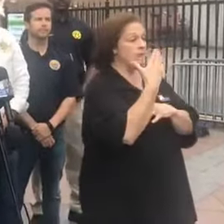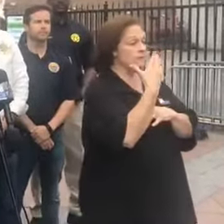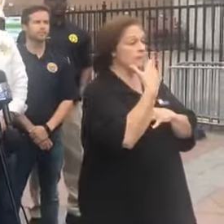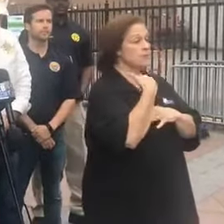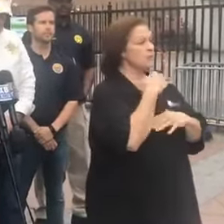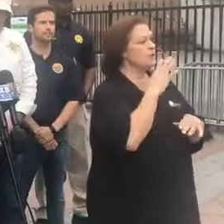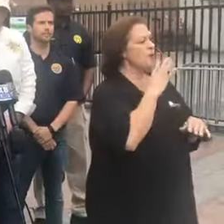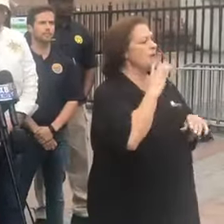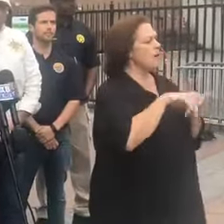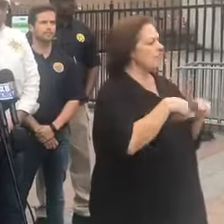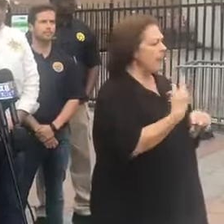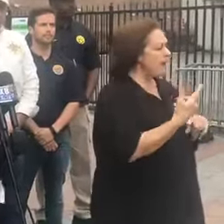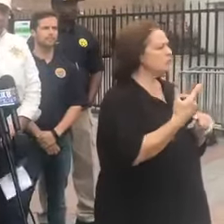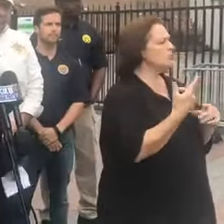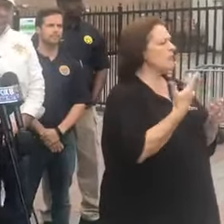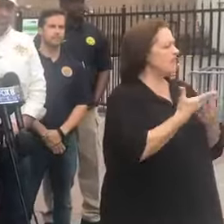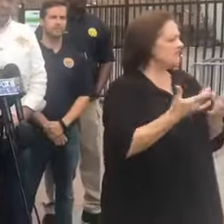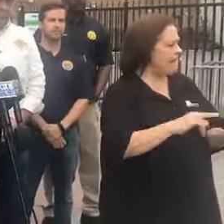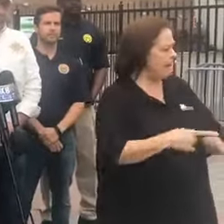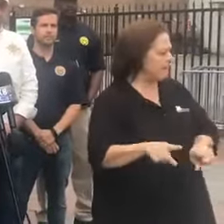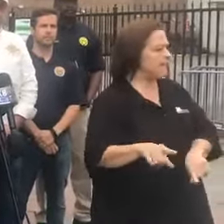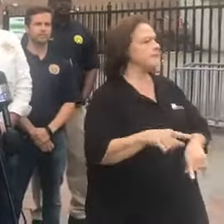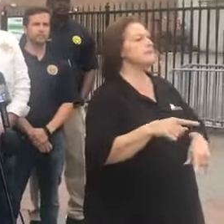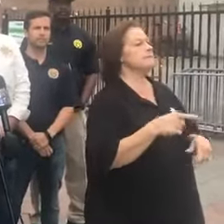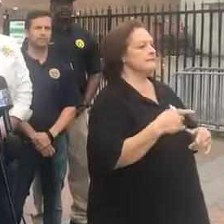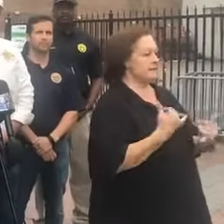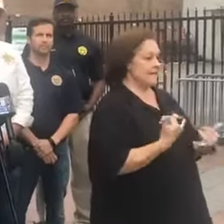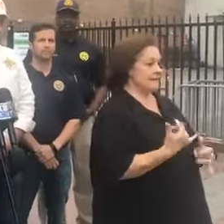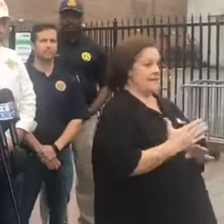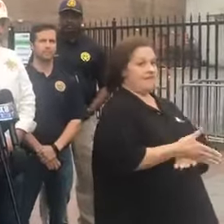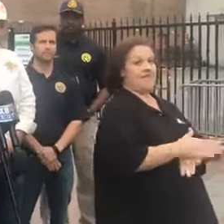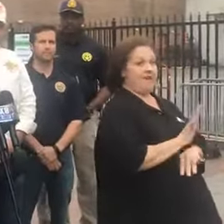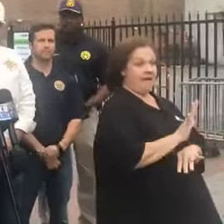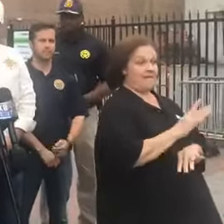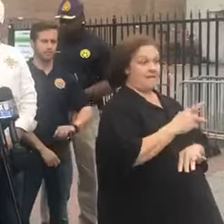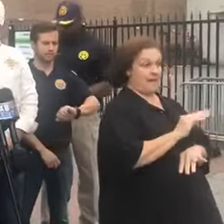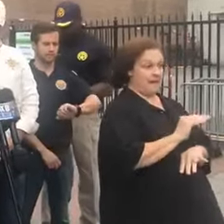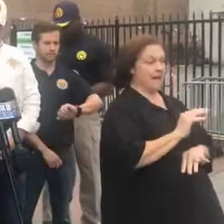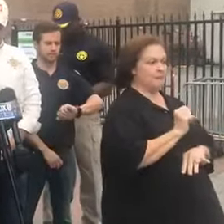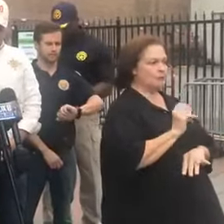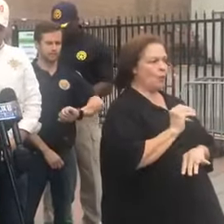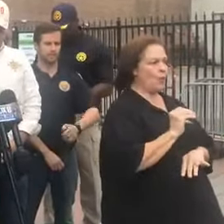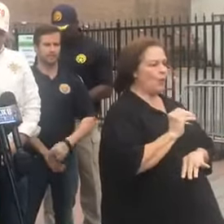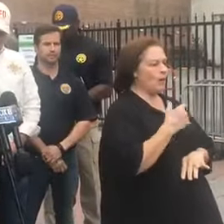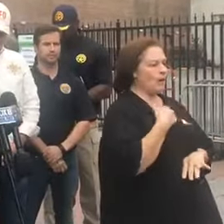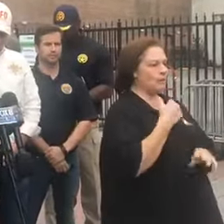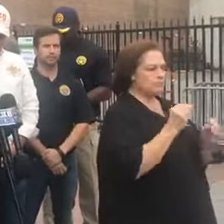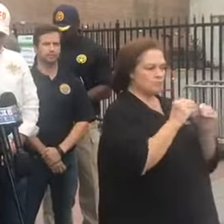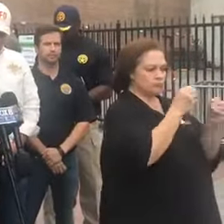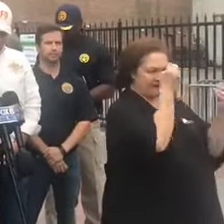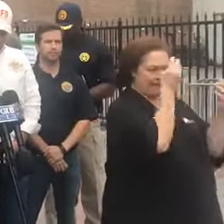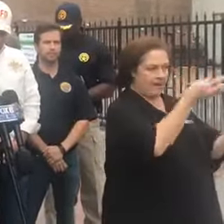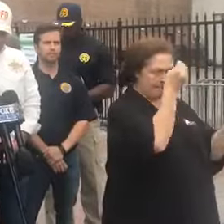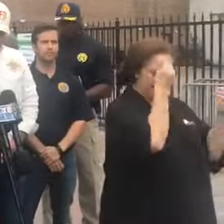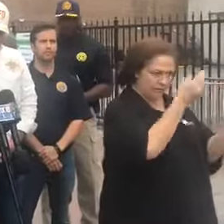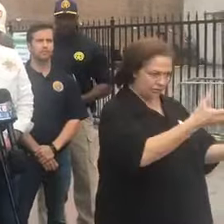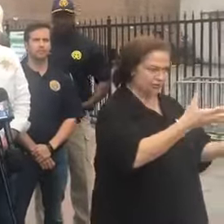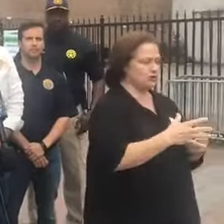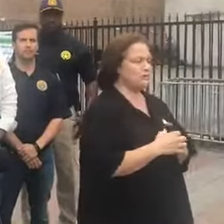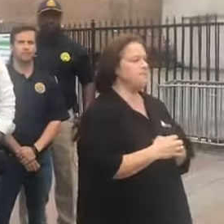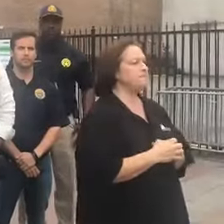continuing with our updates, and this is a little after 5 p.m., so forgive me for that, but we got here as quickly